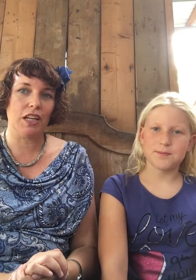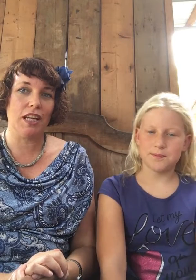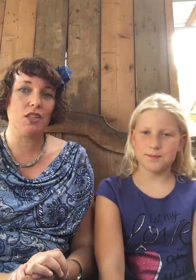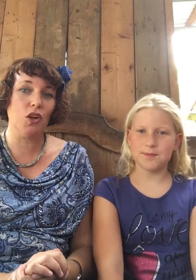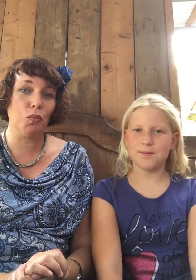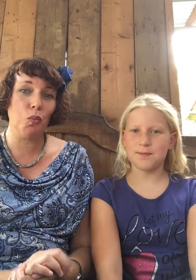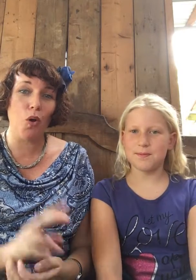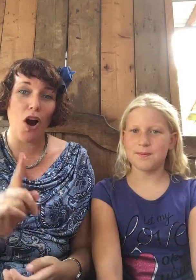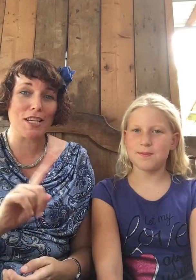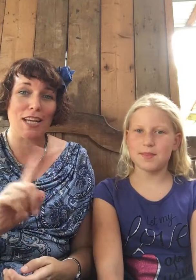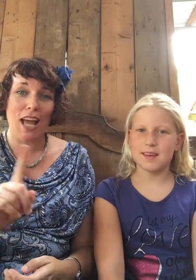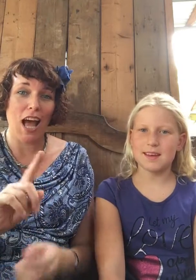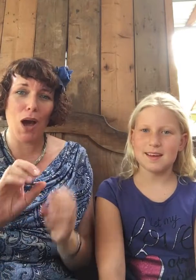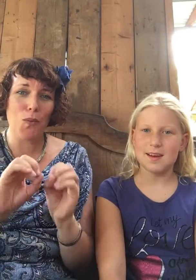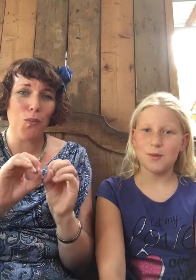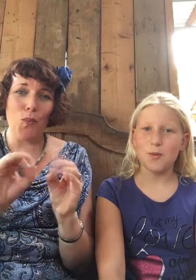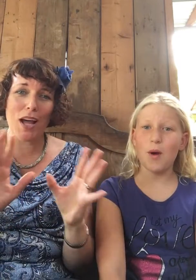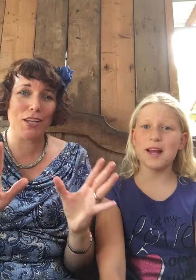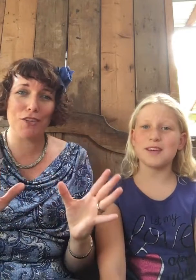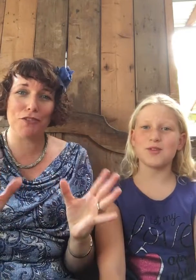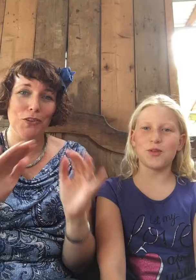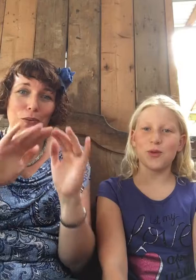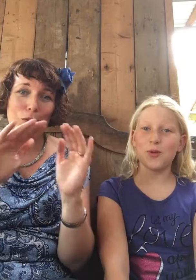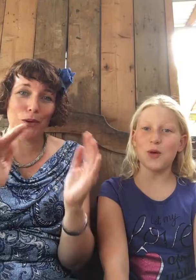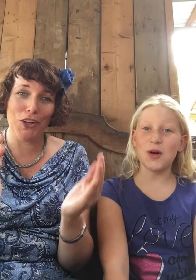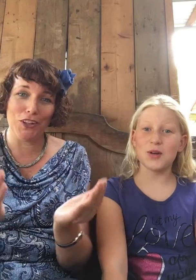it's called What a Wonderful World.